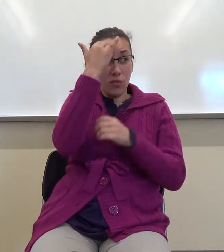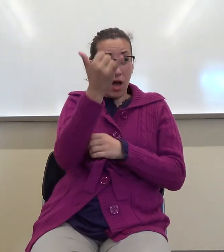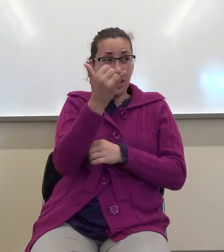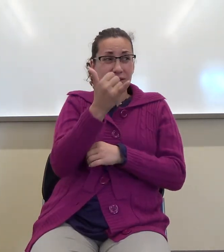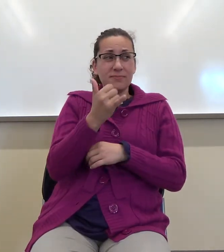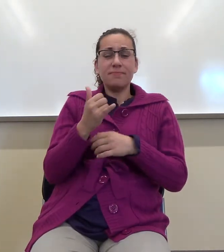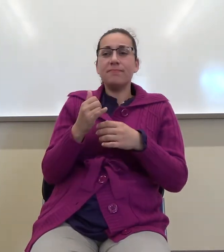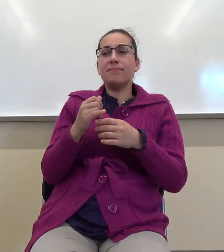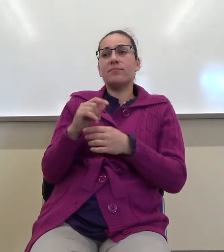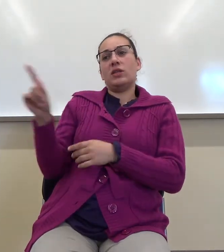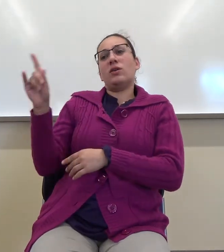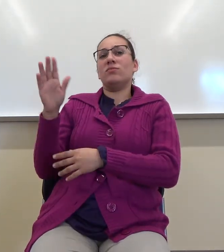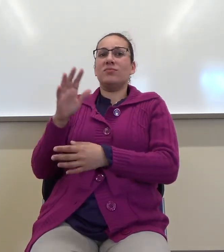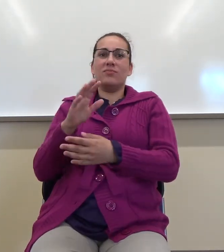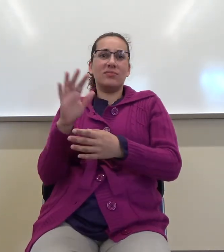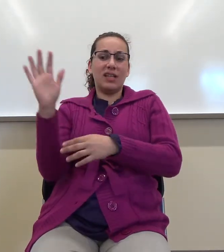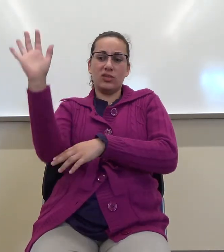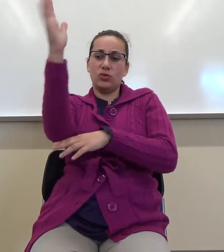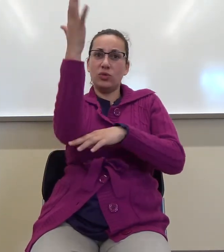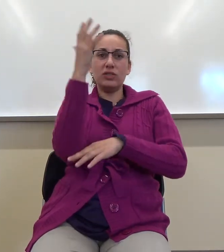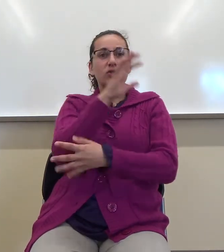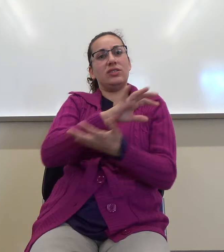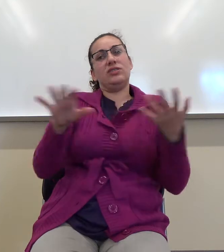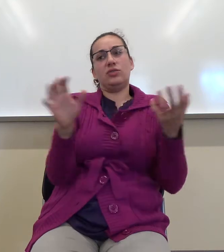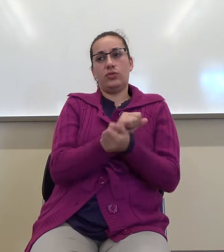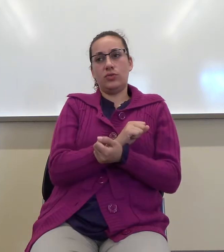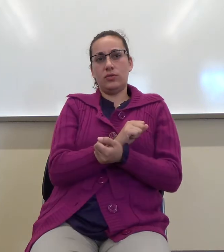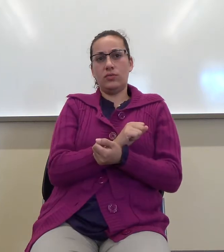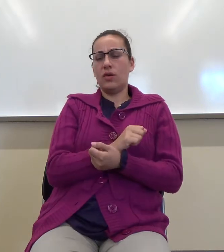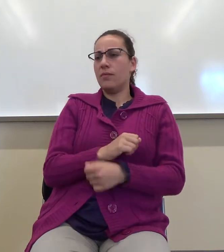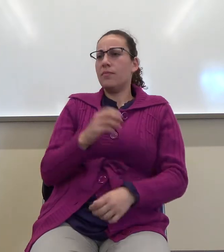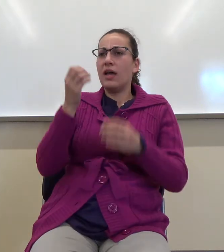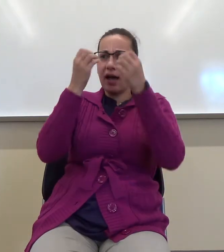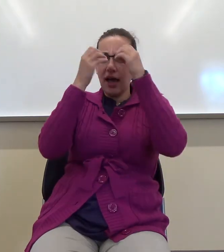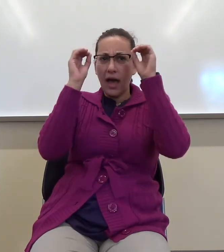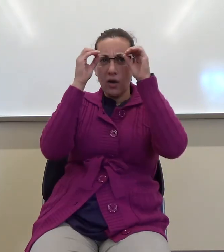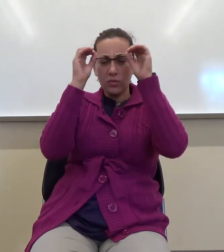Why aren't the owls on here?